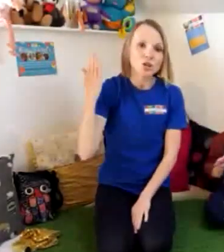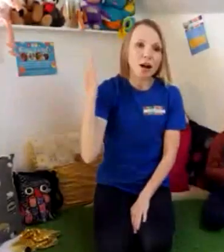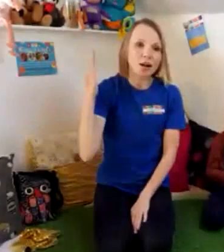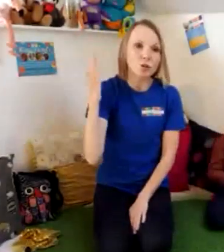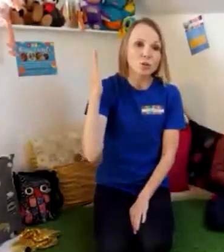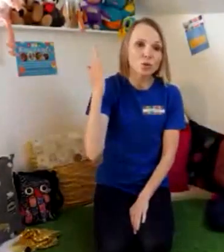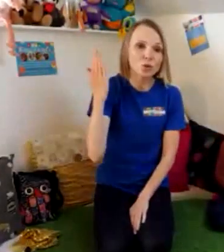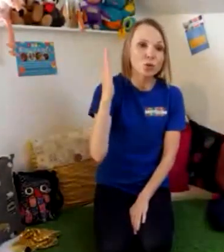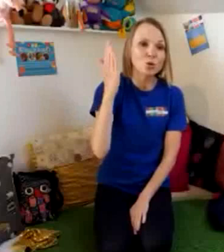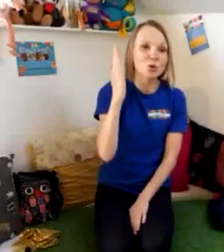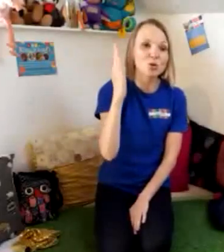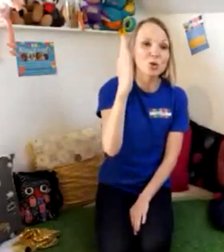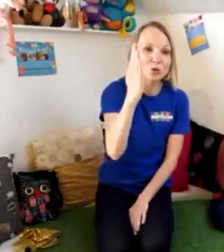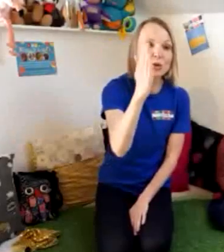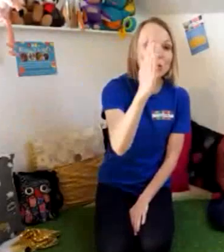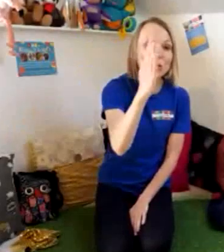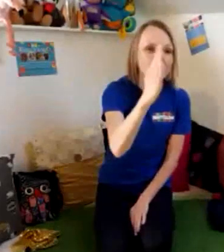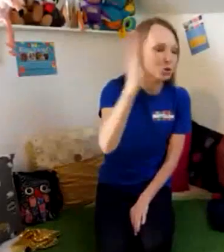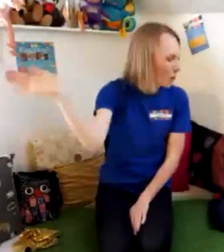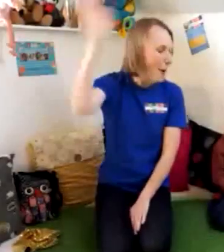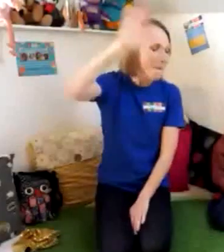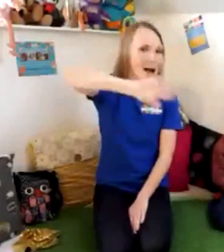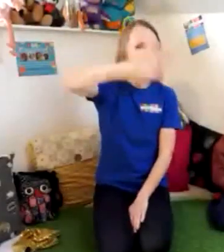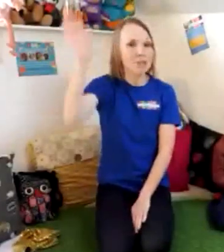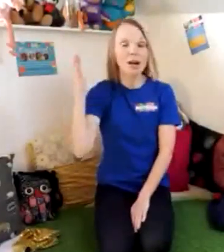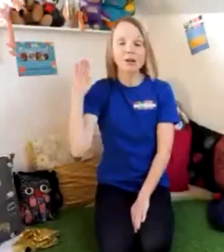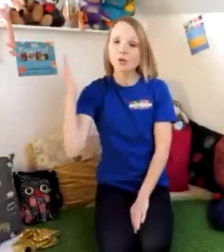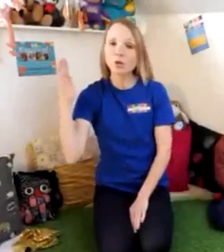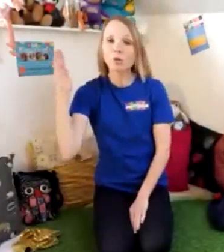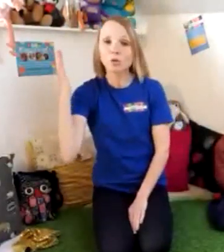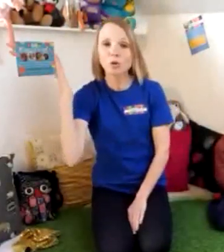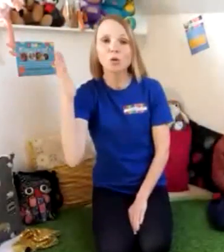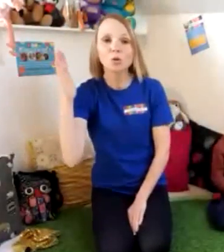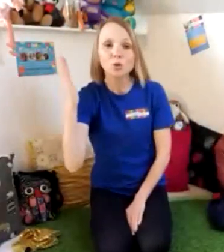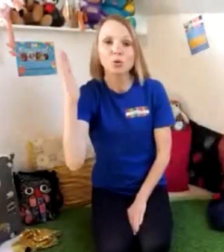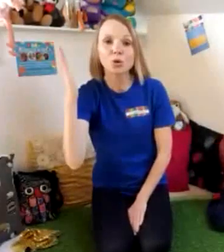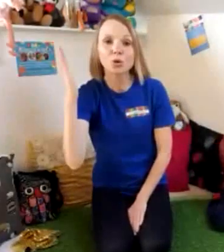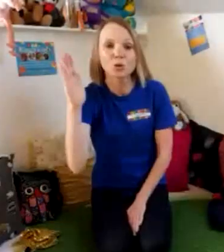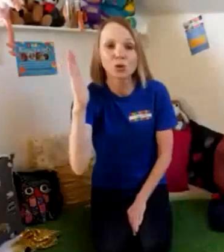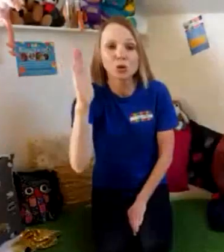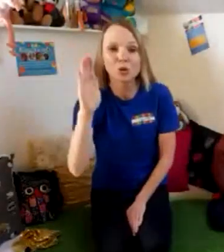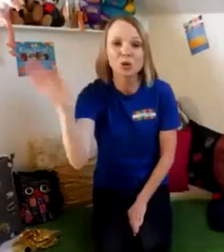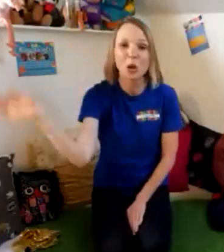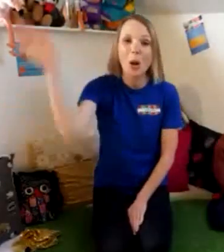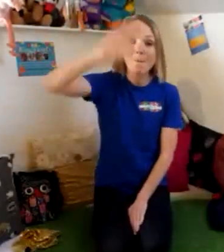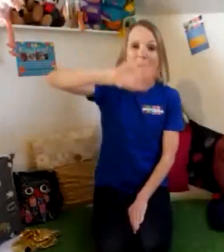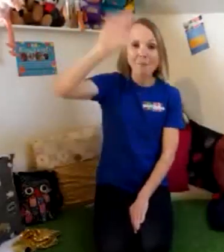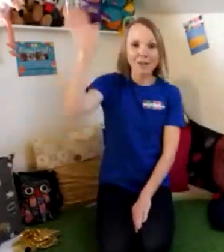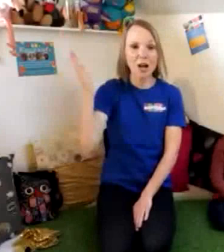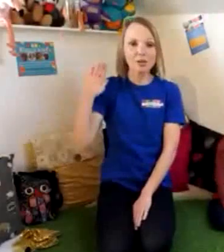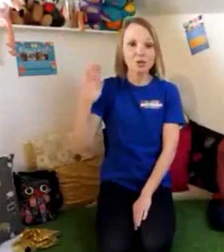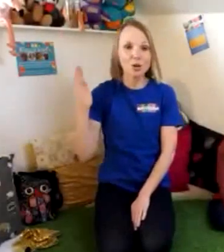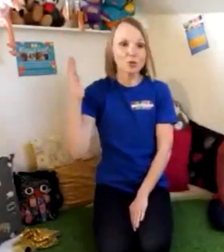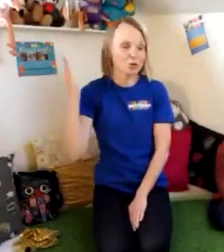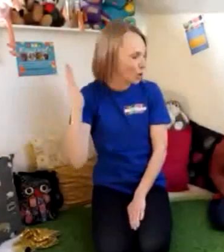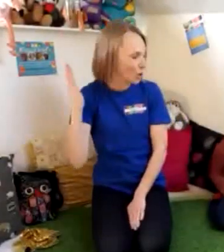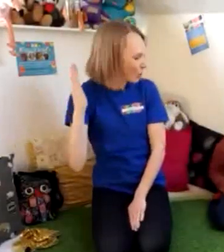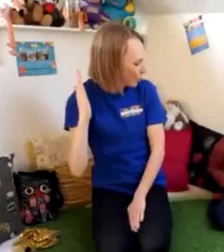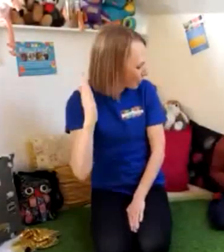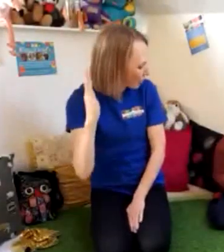do do do do do do do. Bye bye sharks, do do do do do do do. Bye bye sharks, do do do do